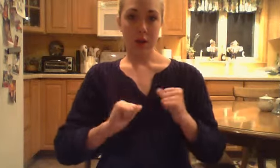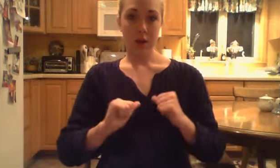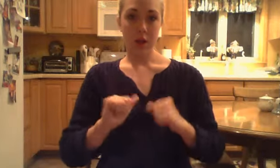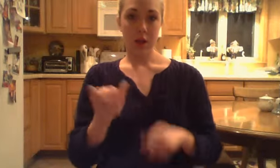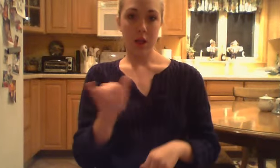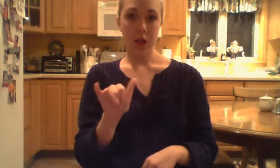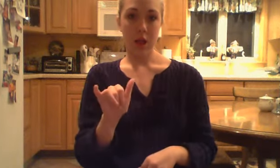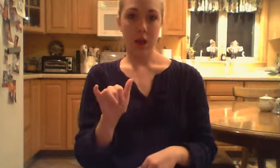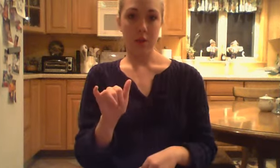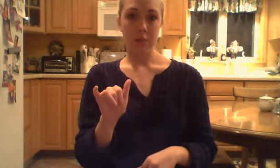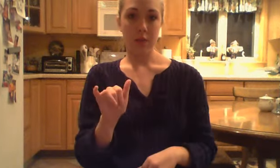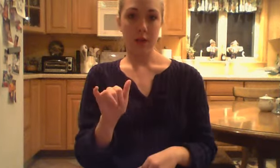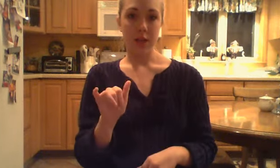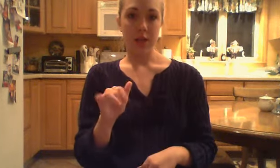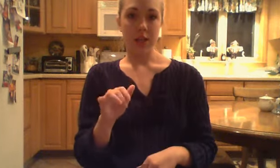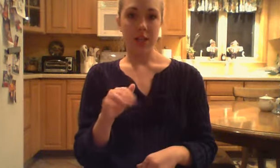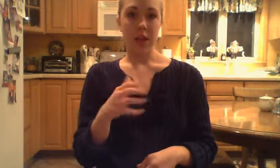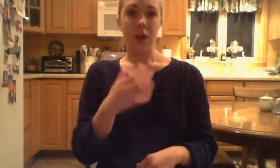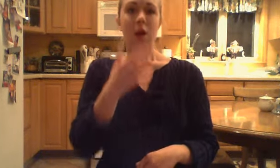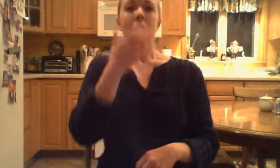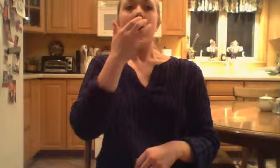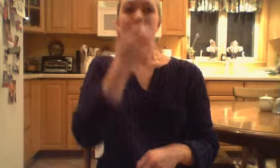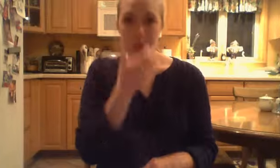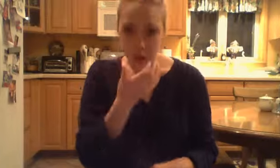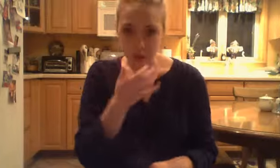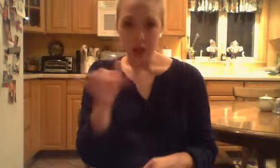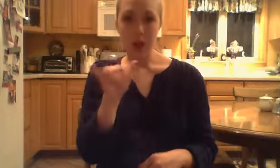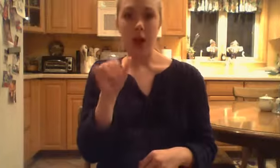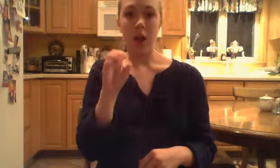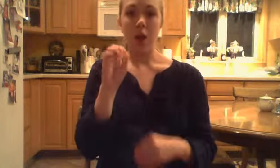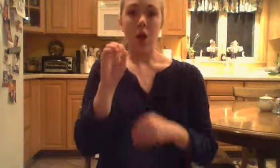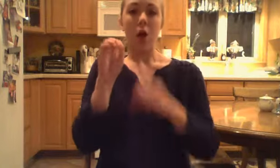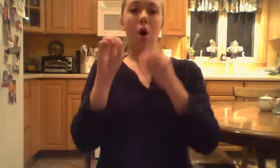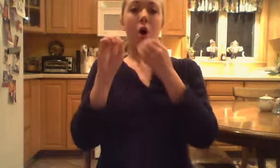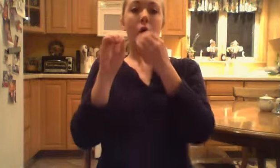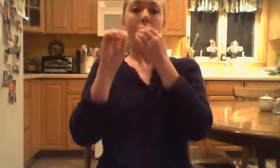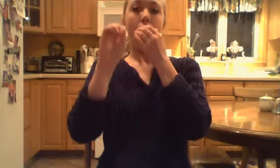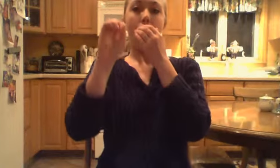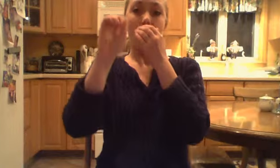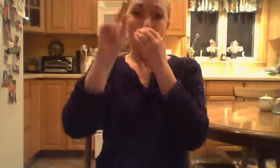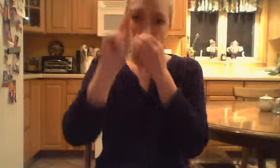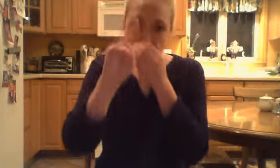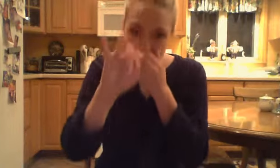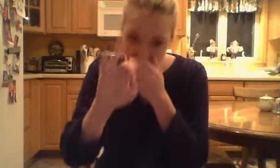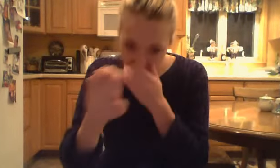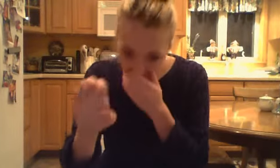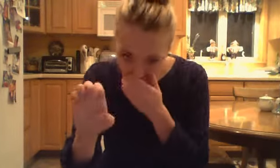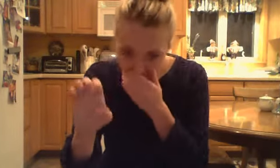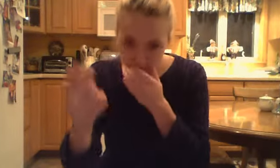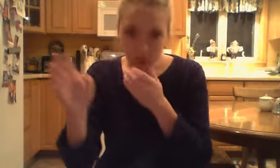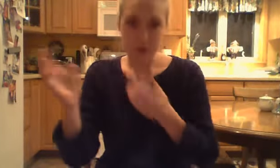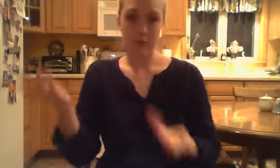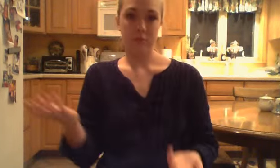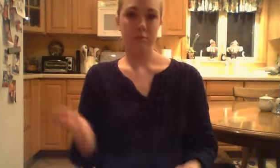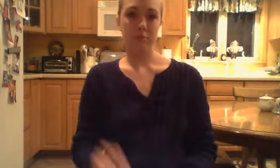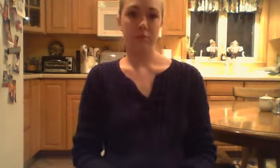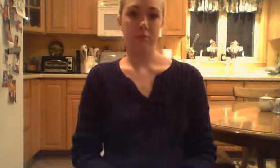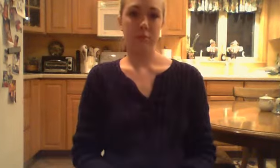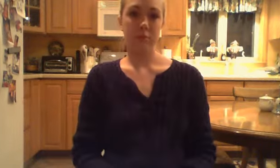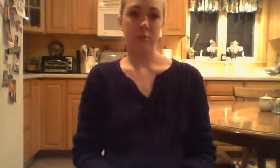Like, oh, I'll probably teach you kindergarten to remember her name. And Georgia loved to paint about